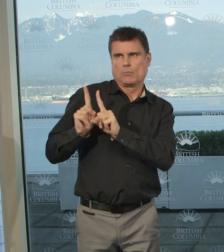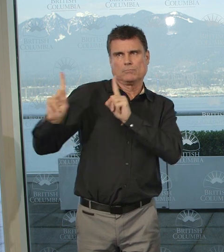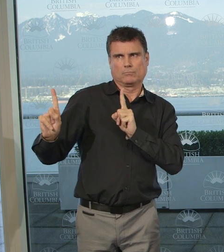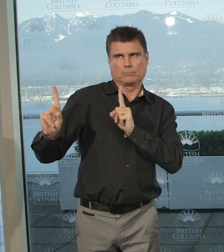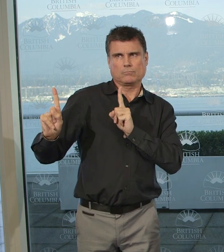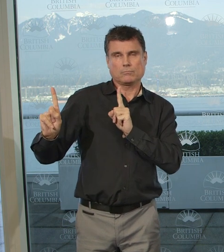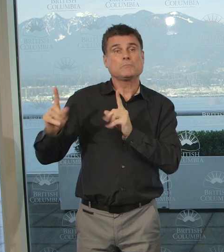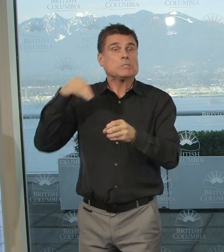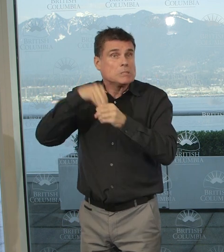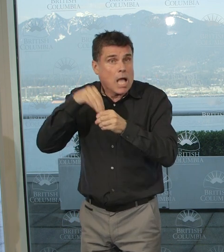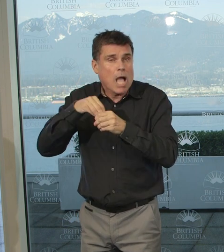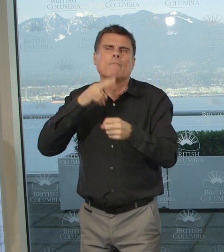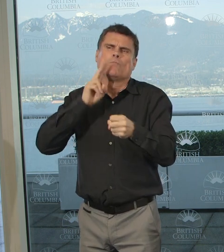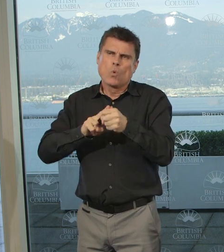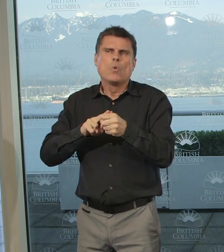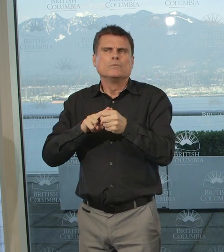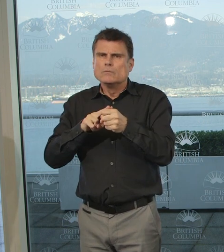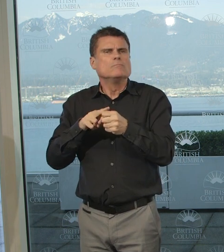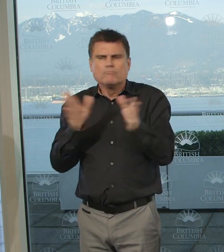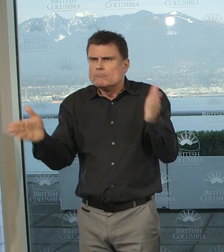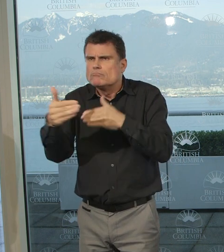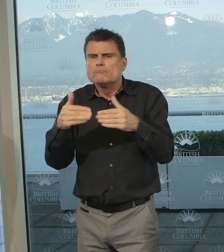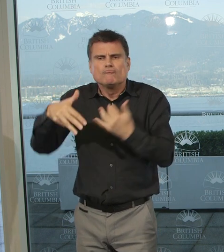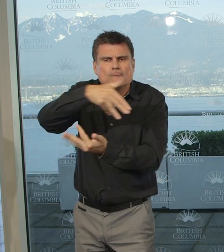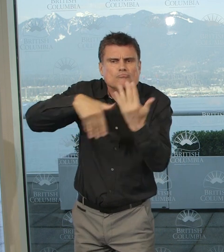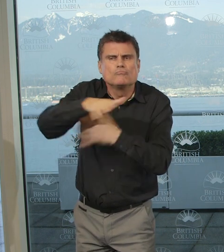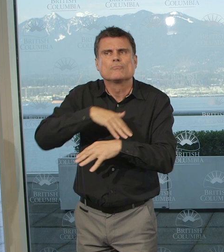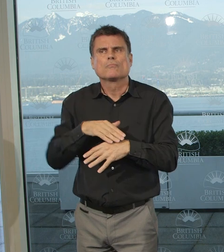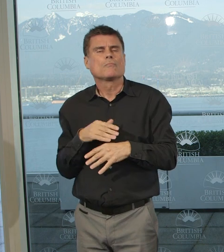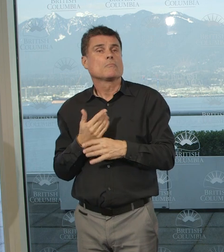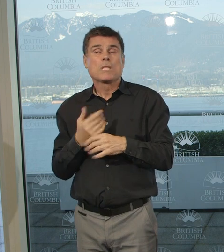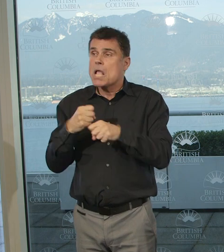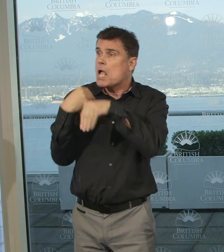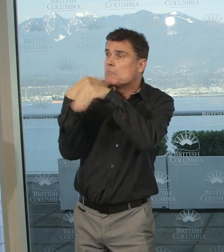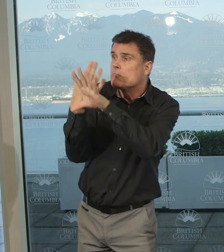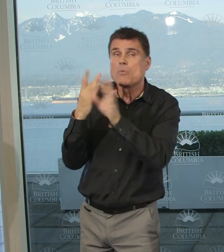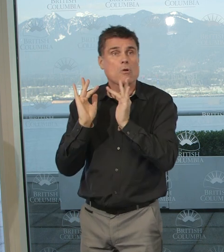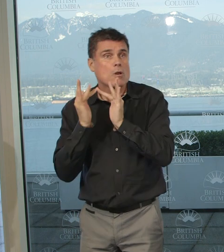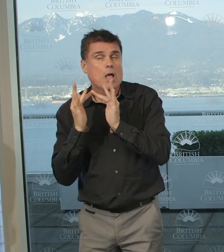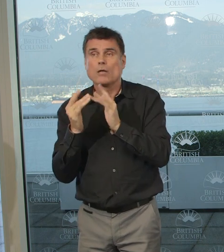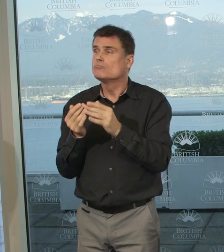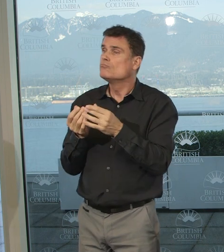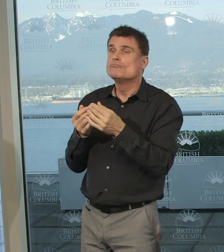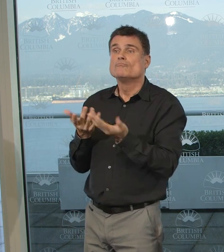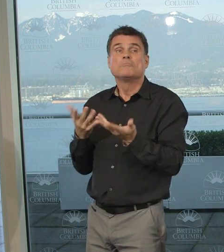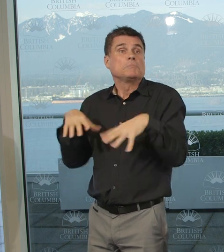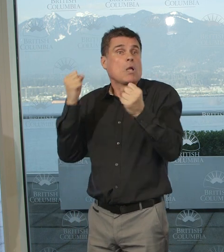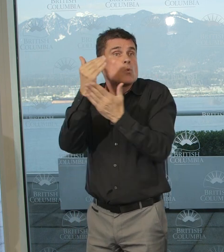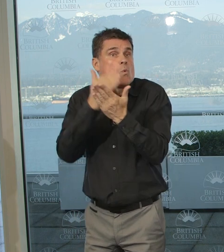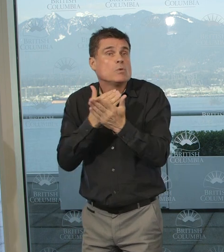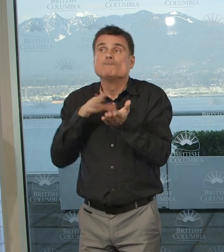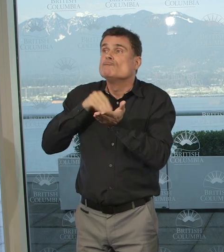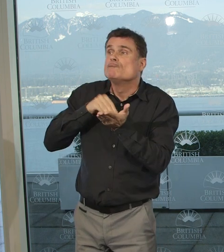things now that are being available to people online. There's courses, there's exercise classes, there's e-books, there's many museums now